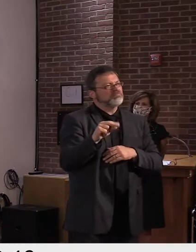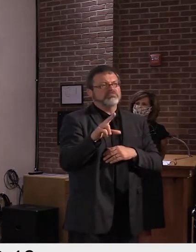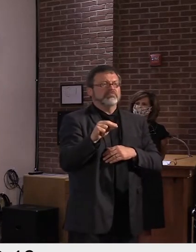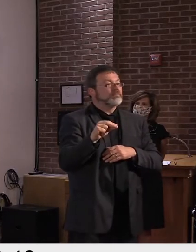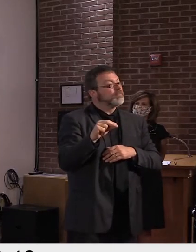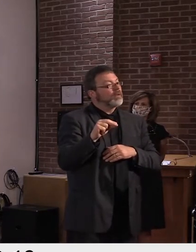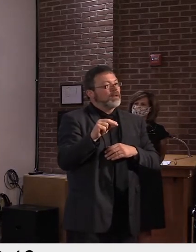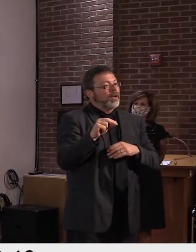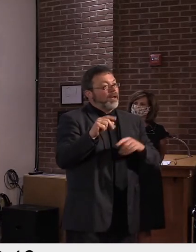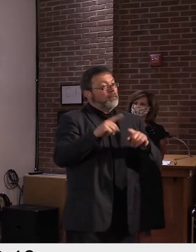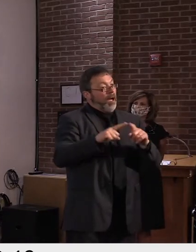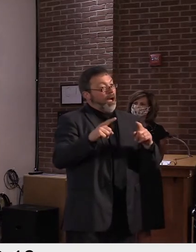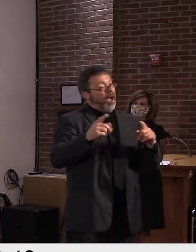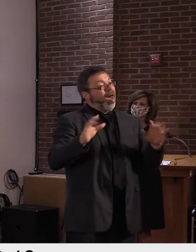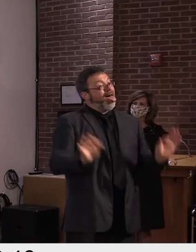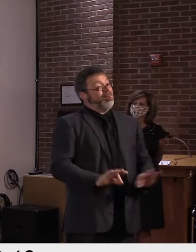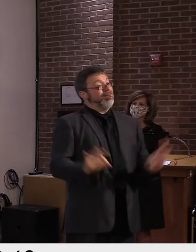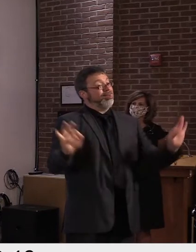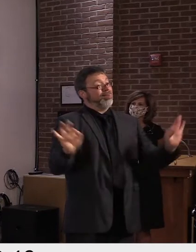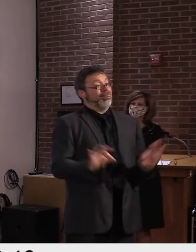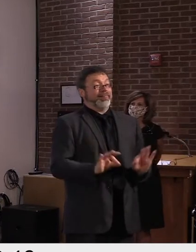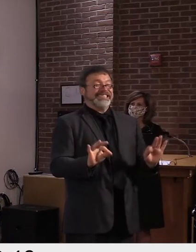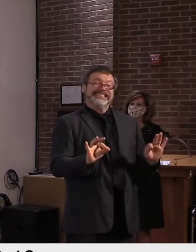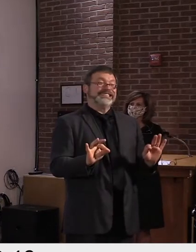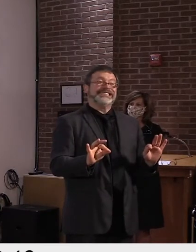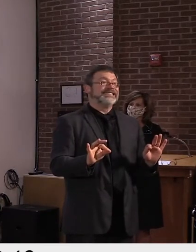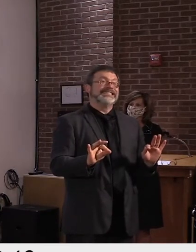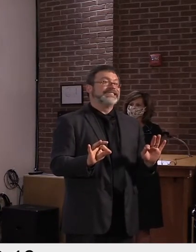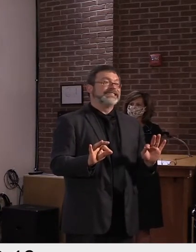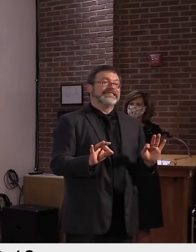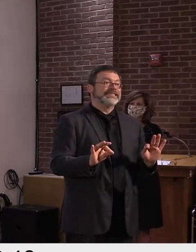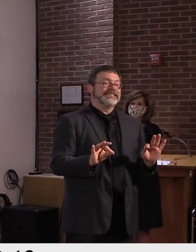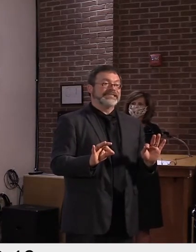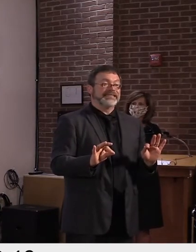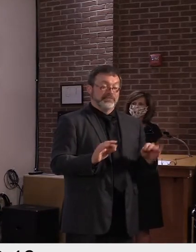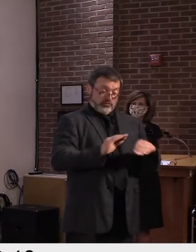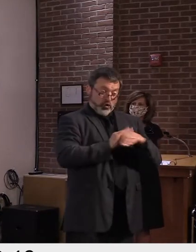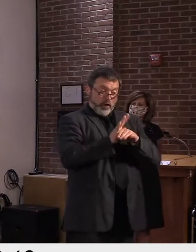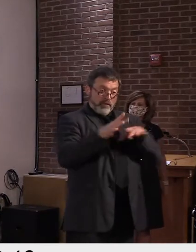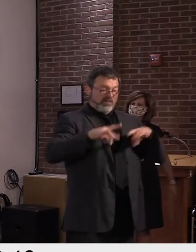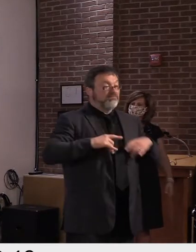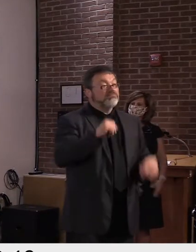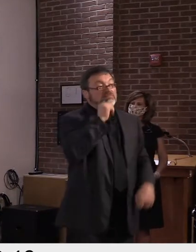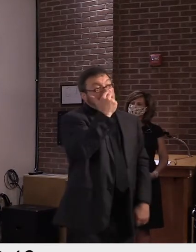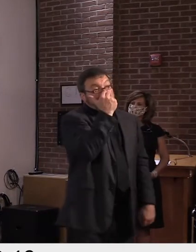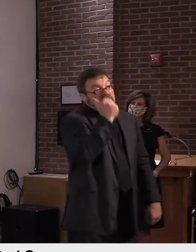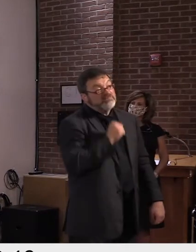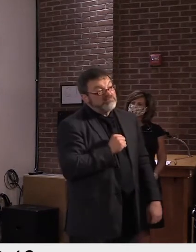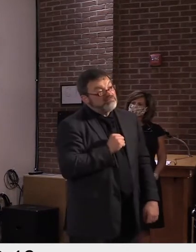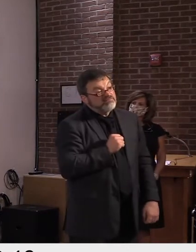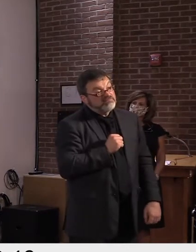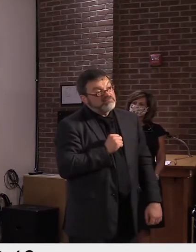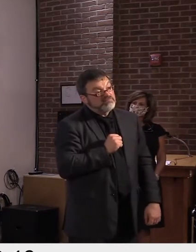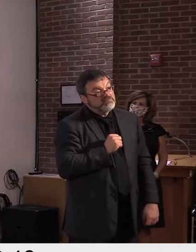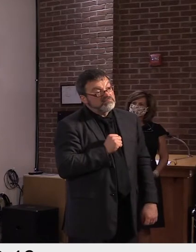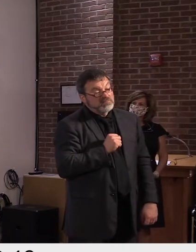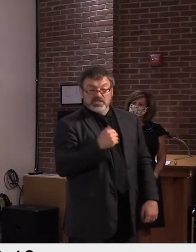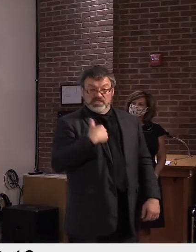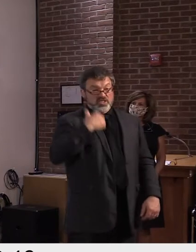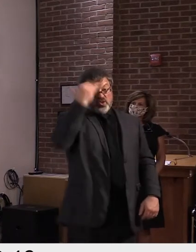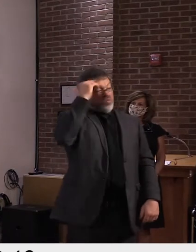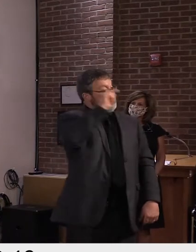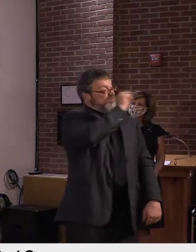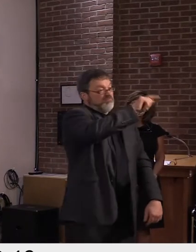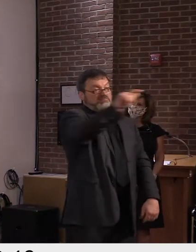from people who both I know or people who have written to me discussing how the